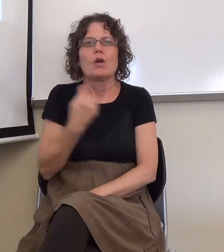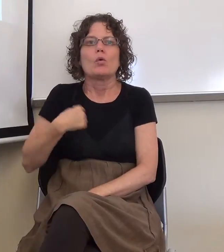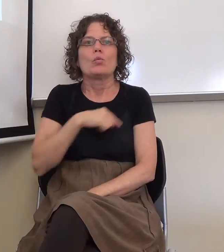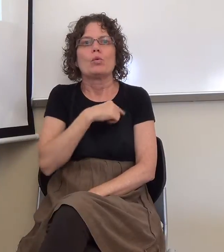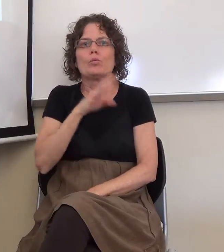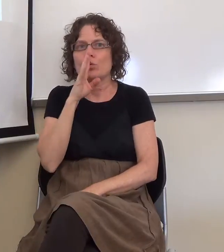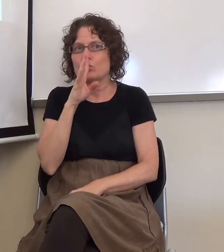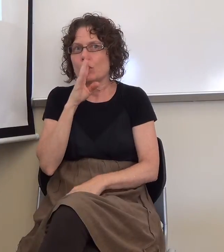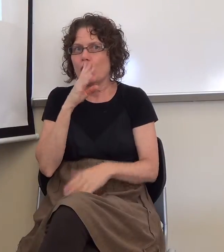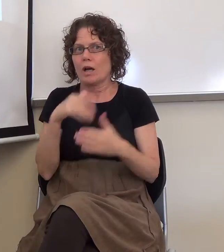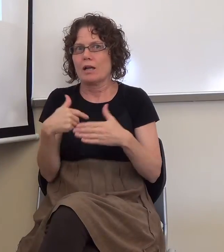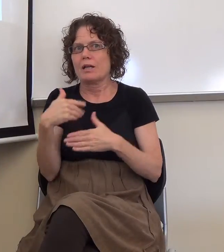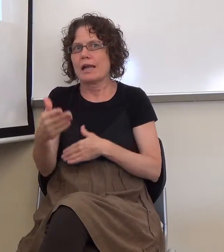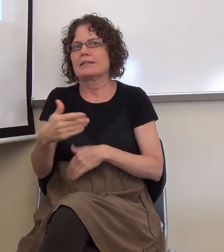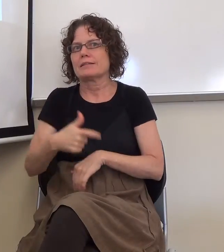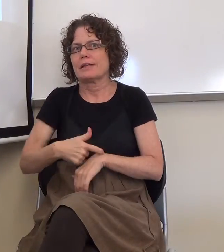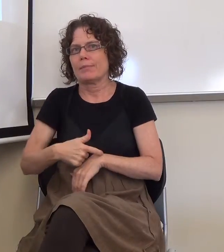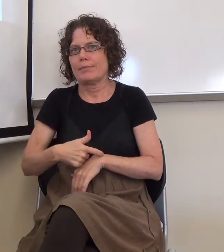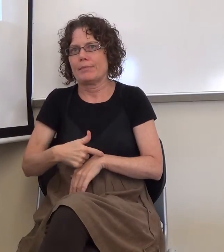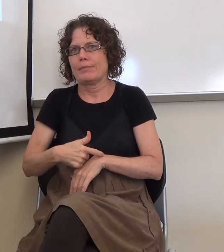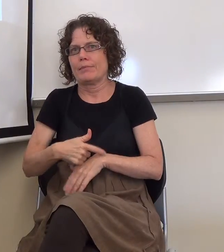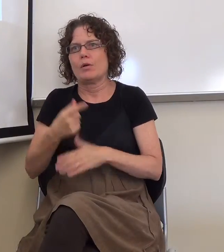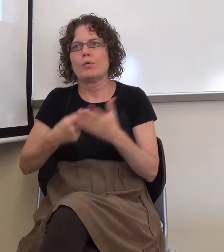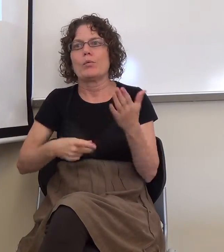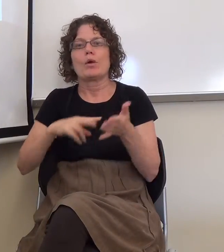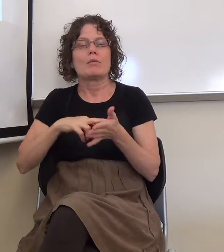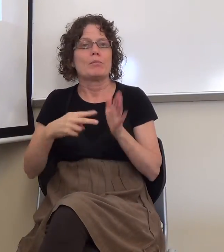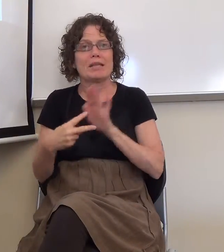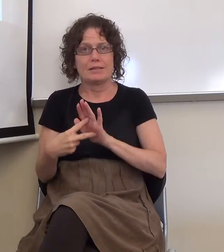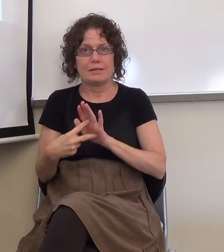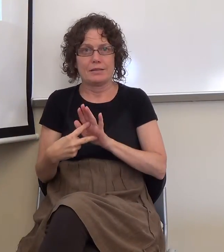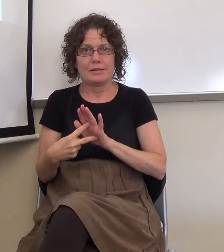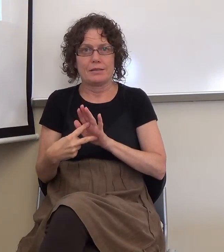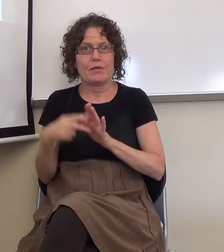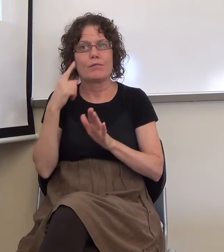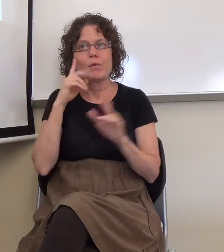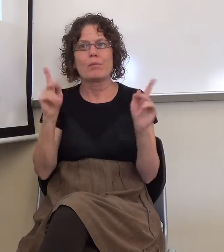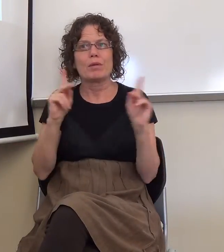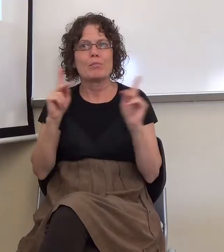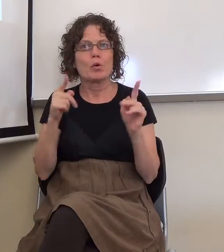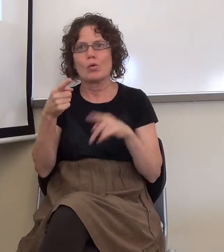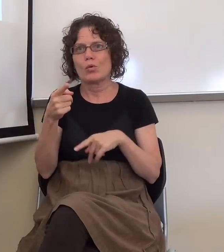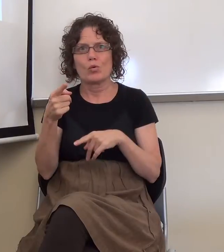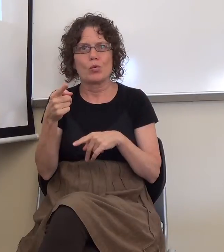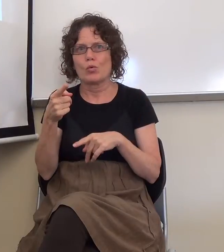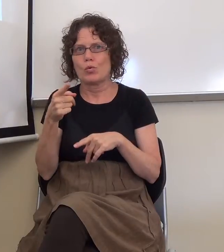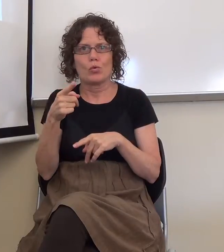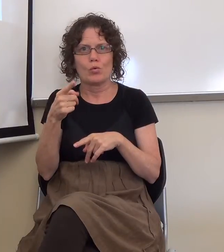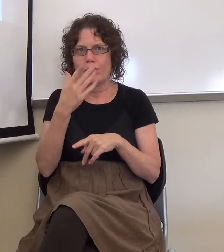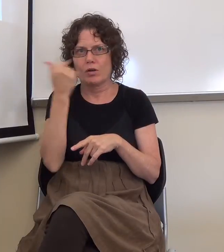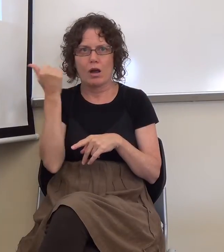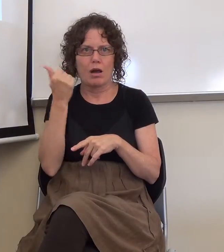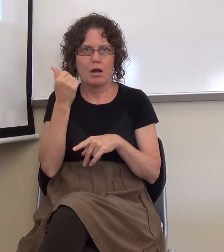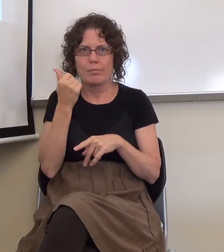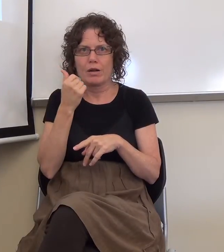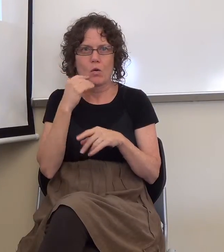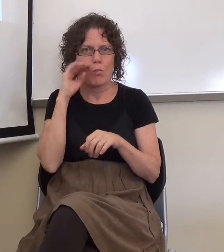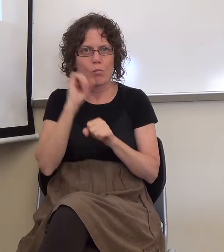time about what it means for these people who didn't do homework 30. We'll talk about what that means to your